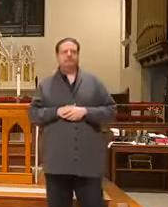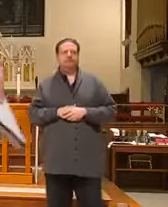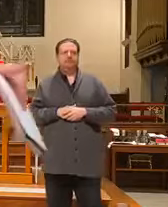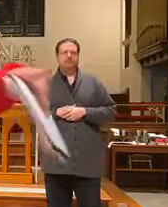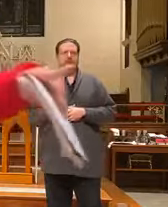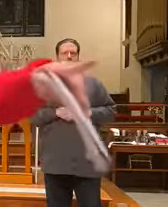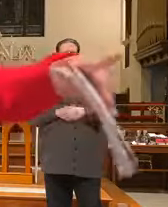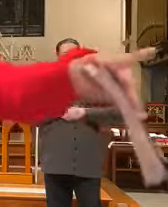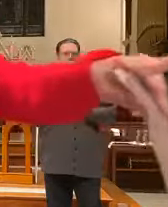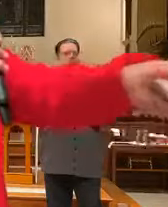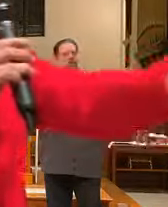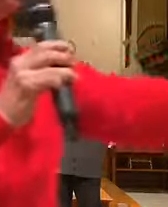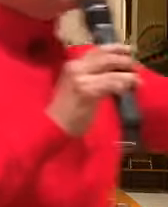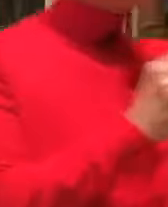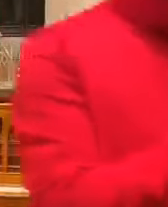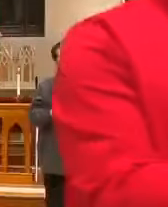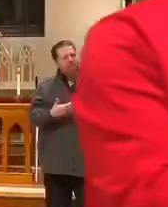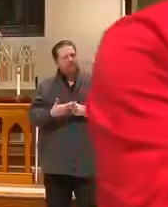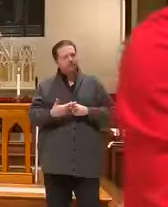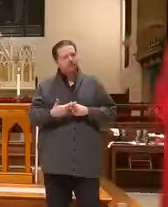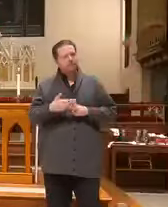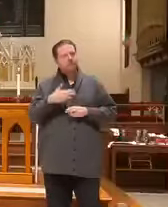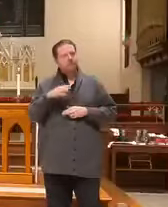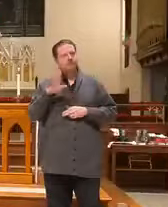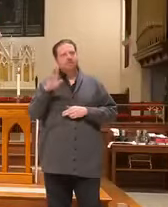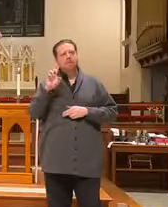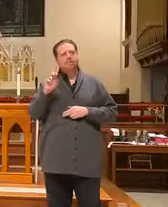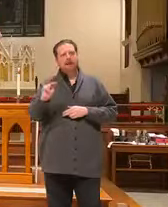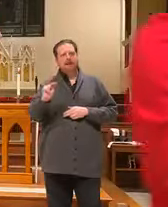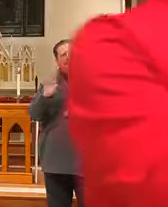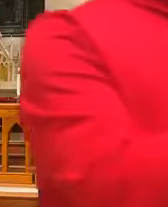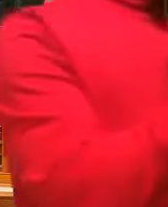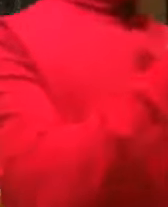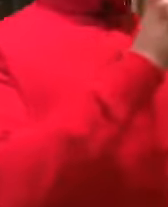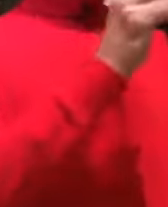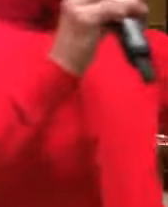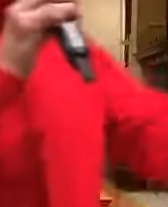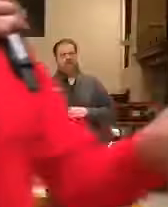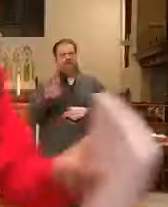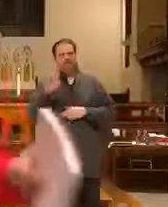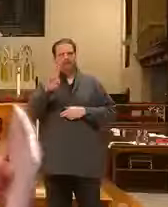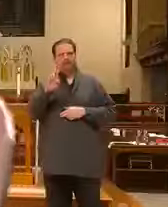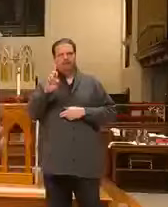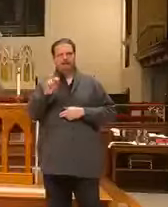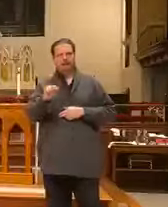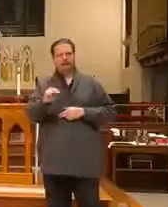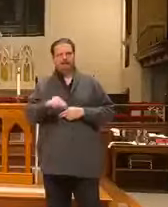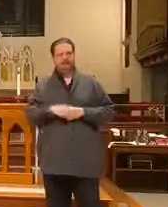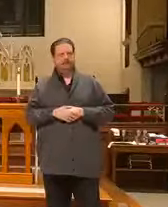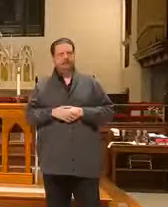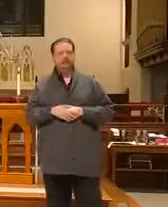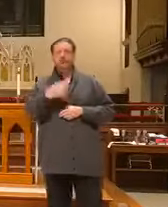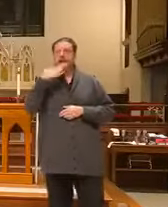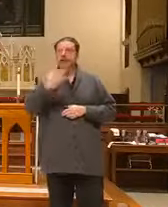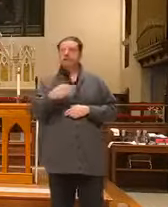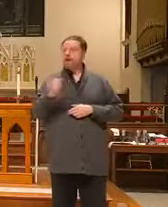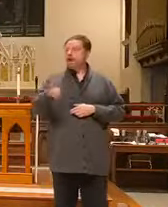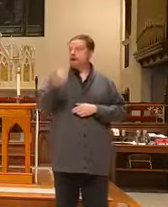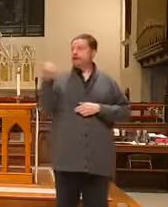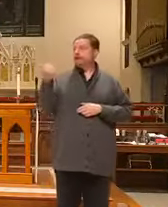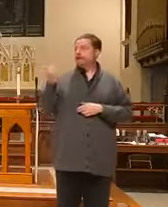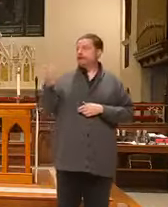Thank you. We didn't get your name though. What is your name, sir? Beth. Ben. Beth. Beth. Okay. Bill Chakery, thank you. Thank you. Anybody else?